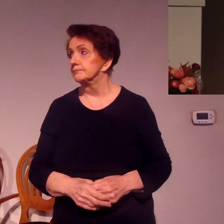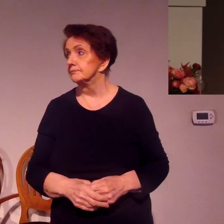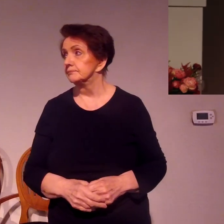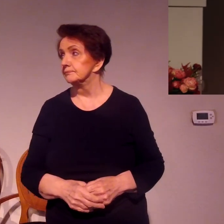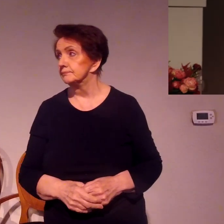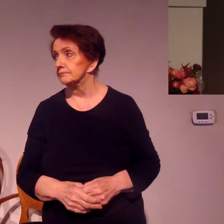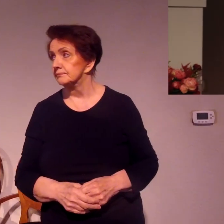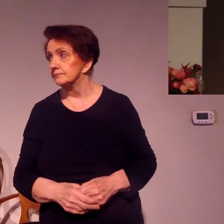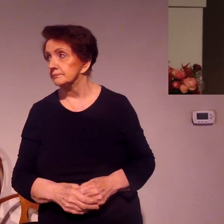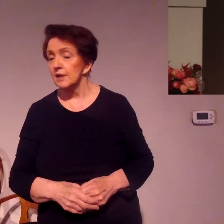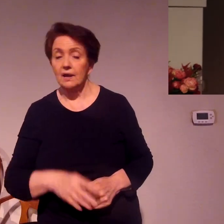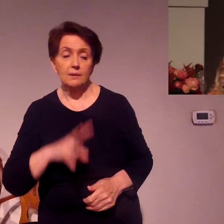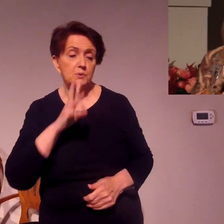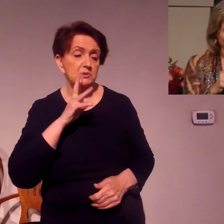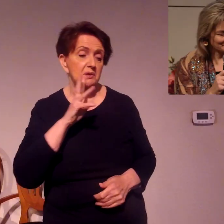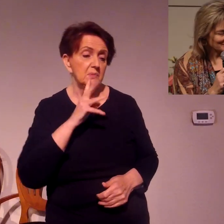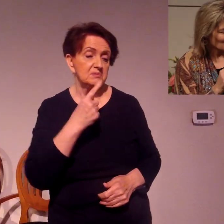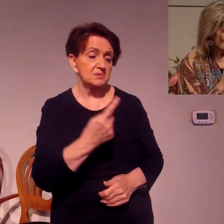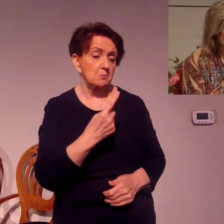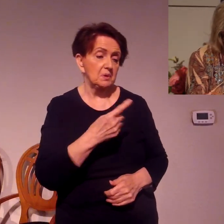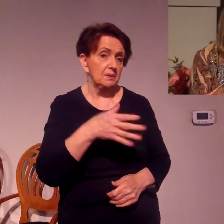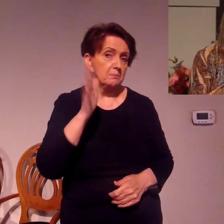I'm going to talk about somebody in my past.